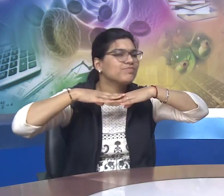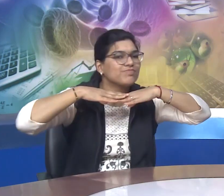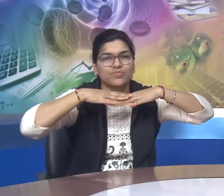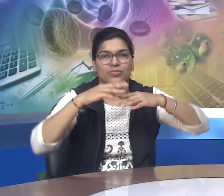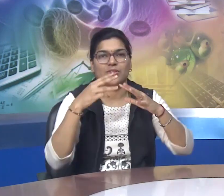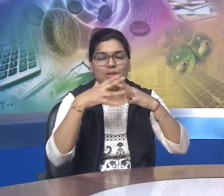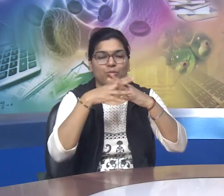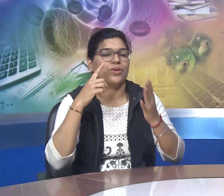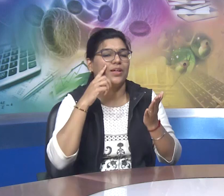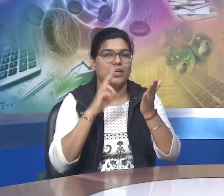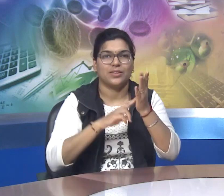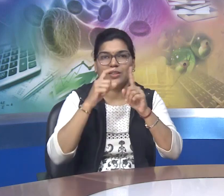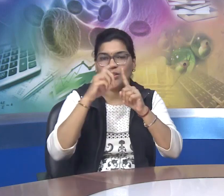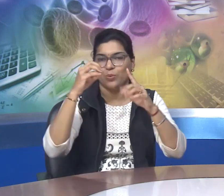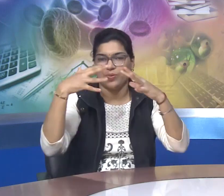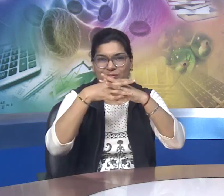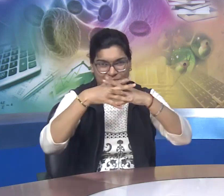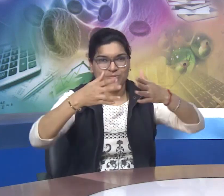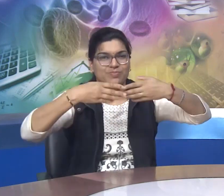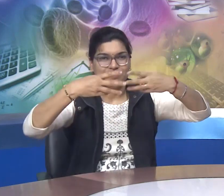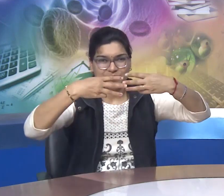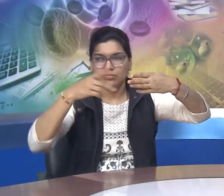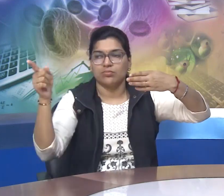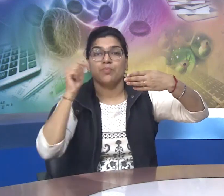someone has cleaned the windows.